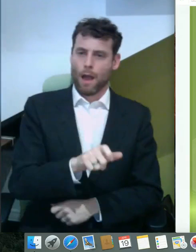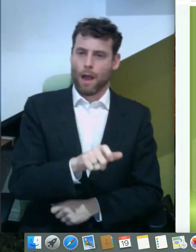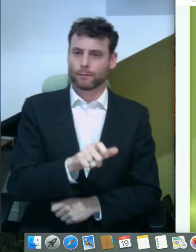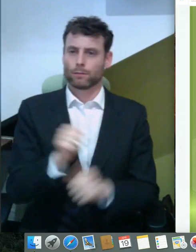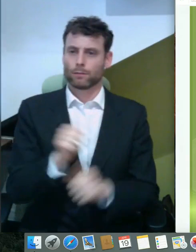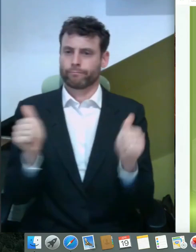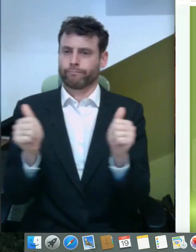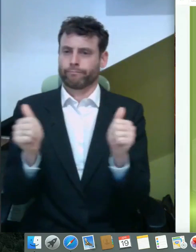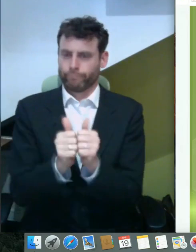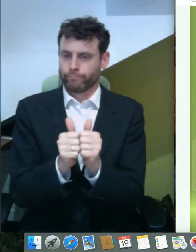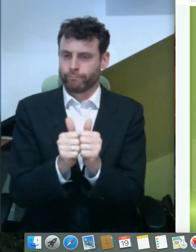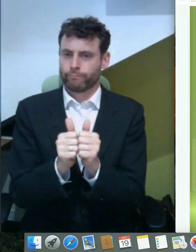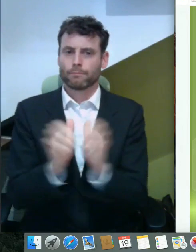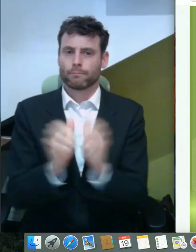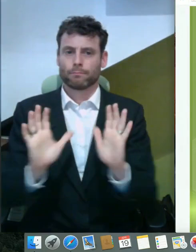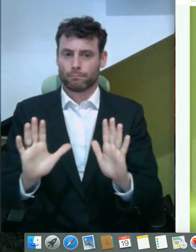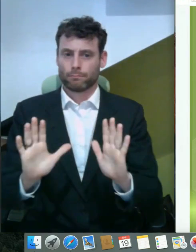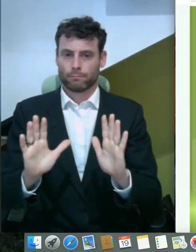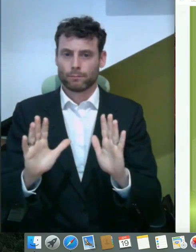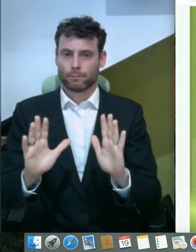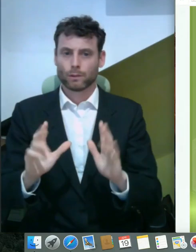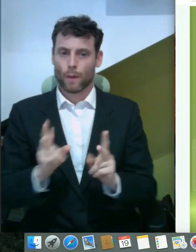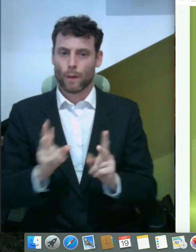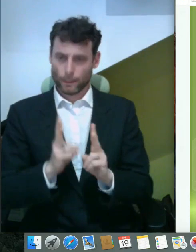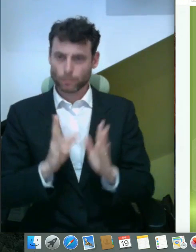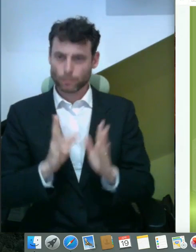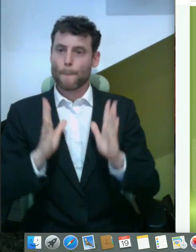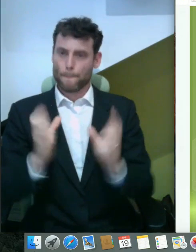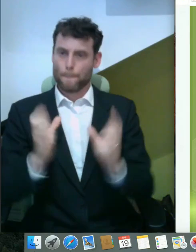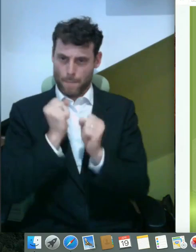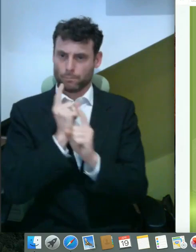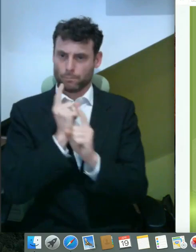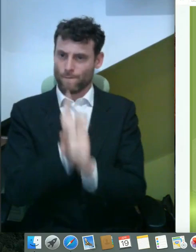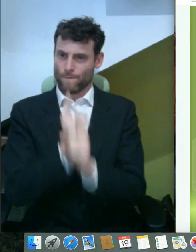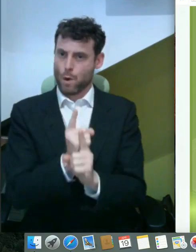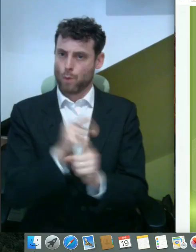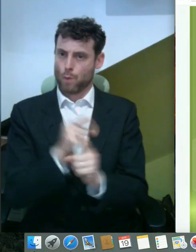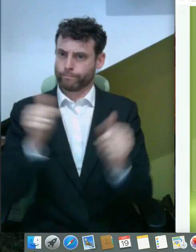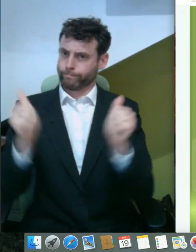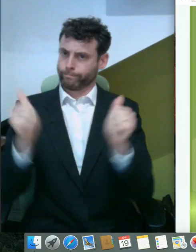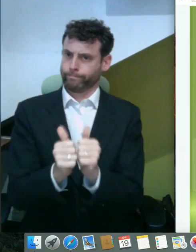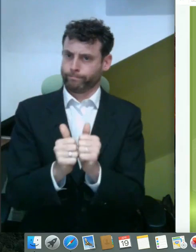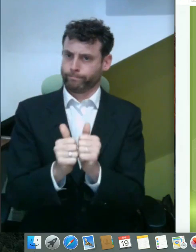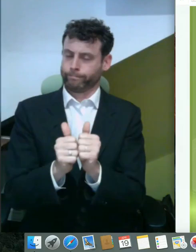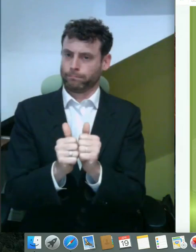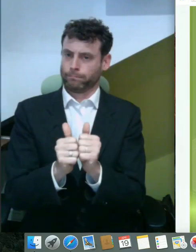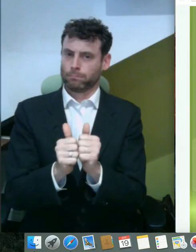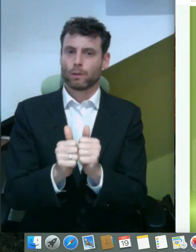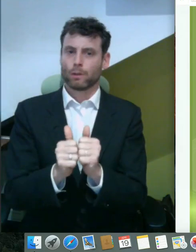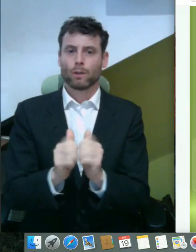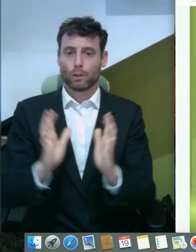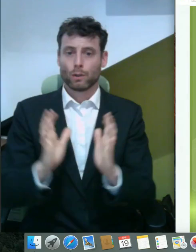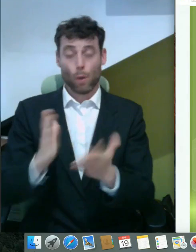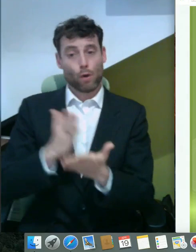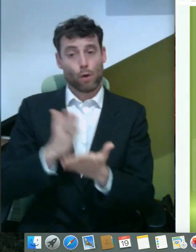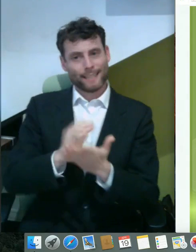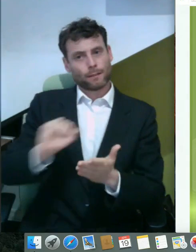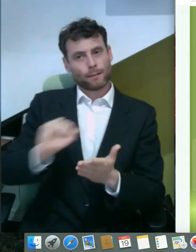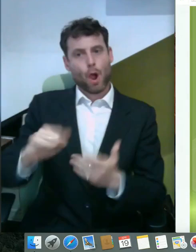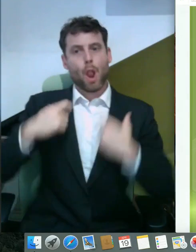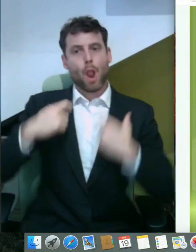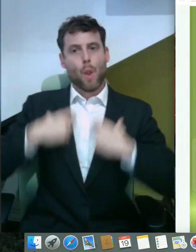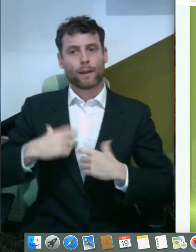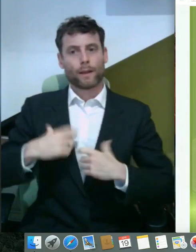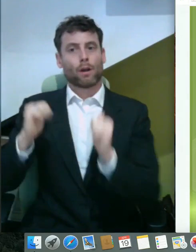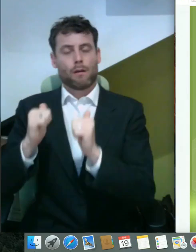That privilege must not be compromised by the interpreter. The privilege sits with the lawyer, not with the interpreter. So when the lawyer